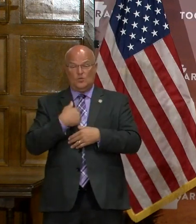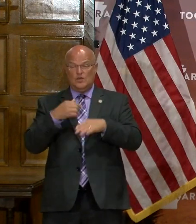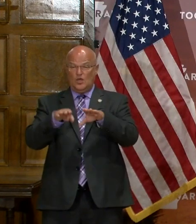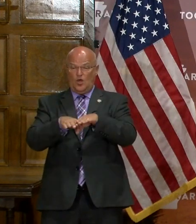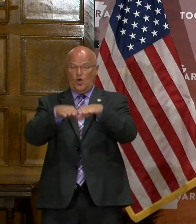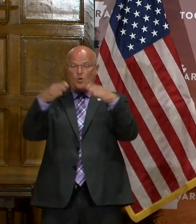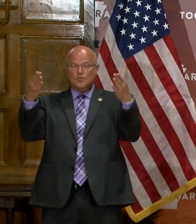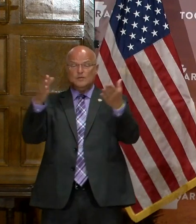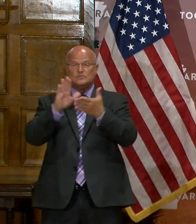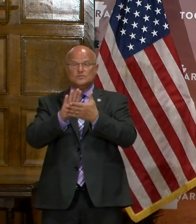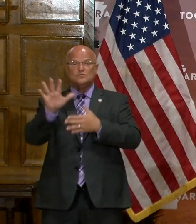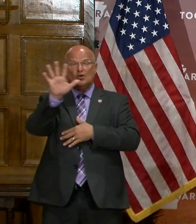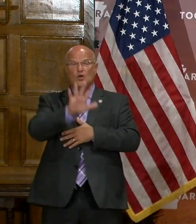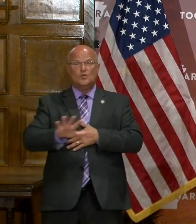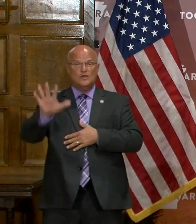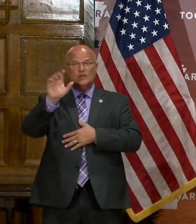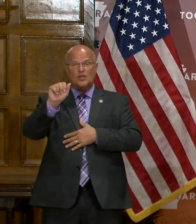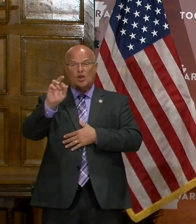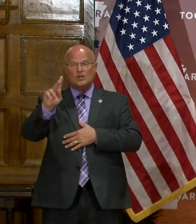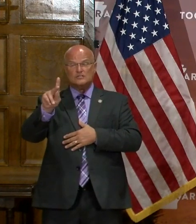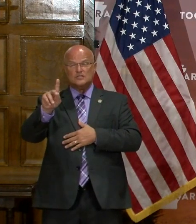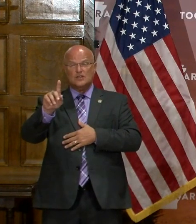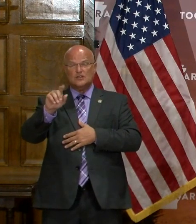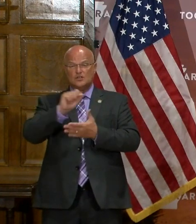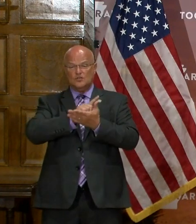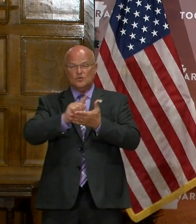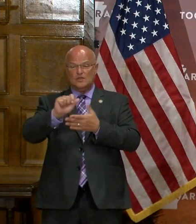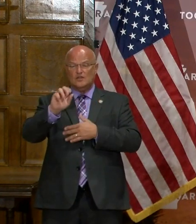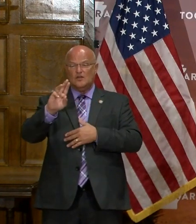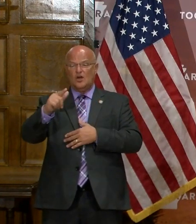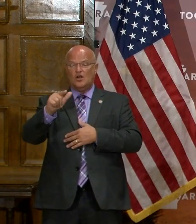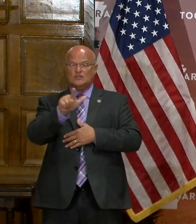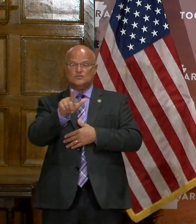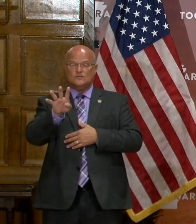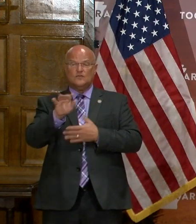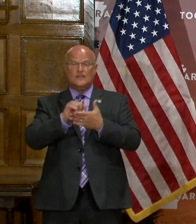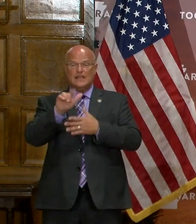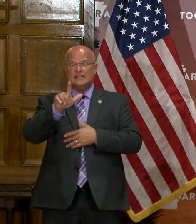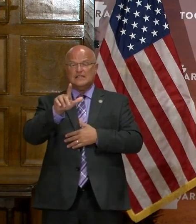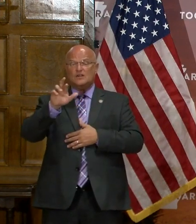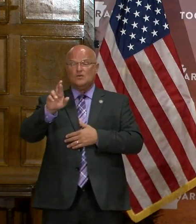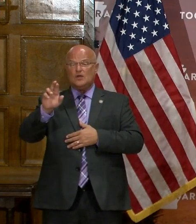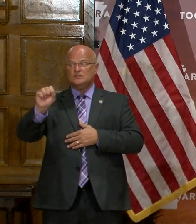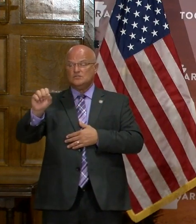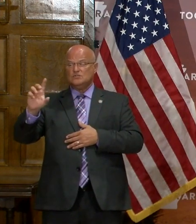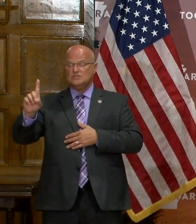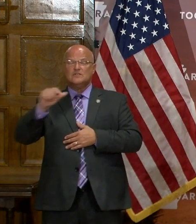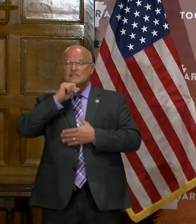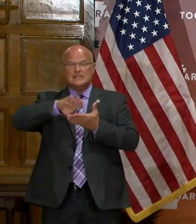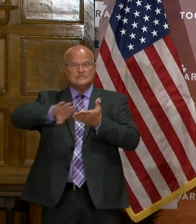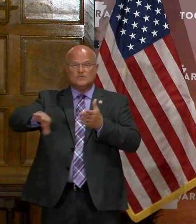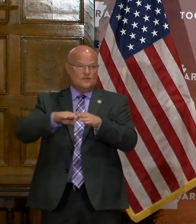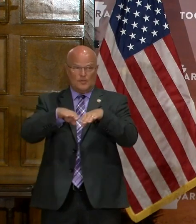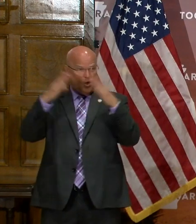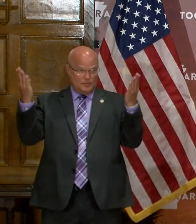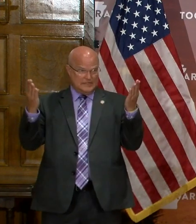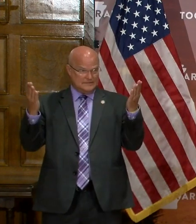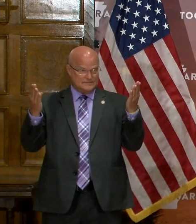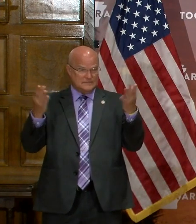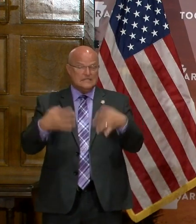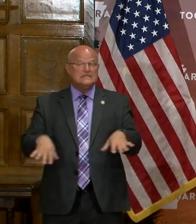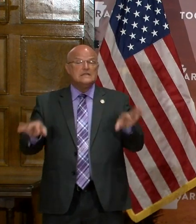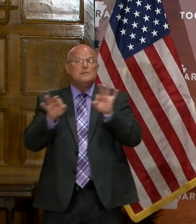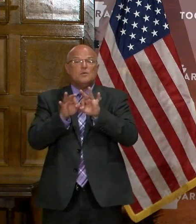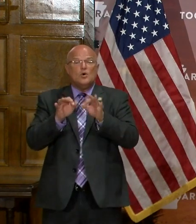open schools across Arkansas on the week of August 24th, that Little Rock School District is not excluded from that opening. It's